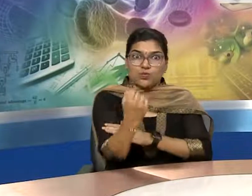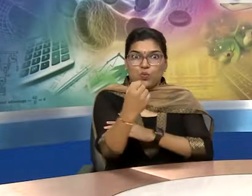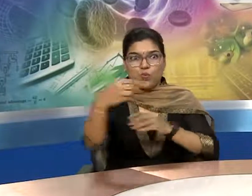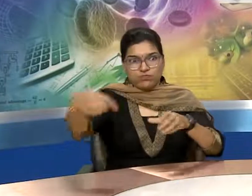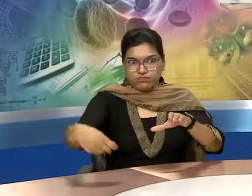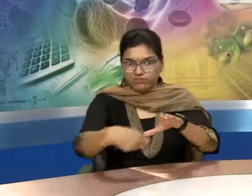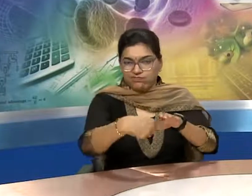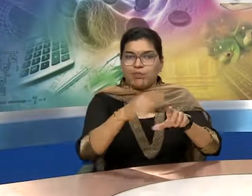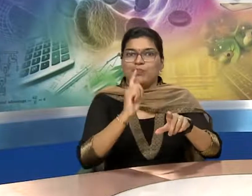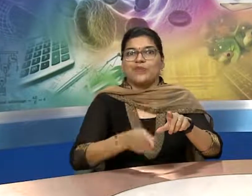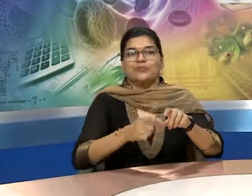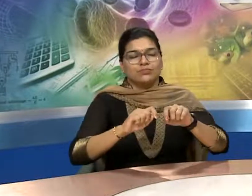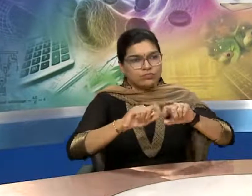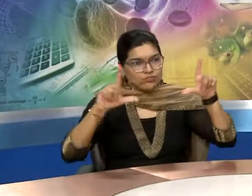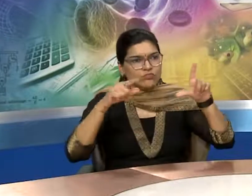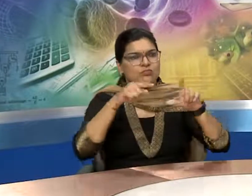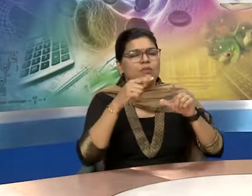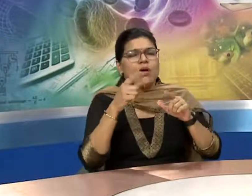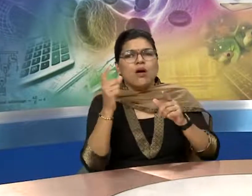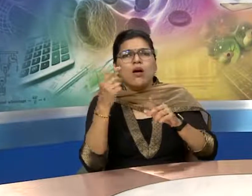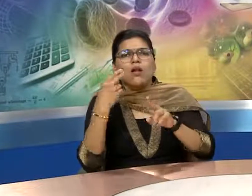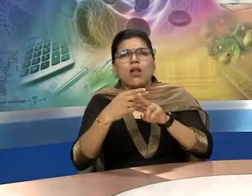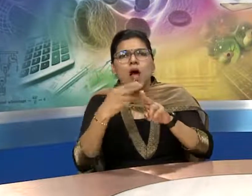different types of communication purposes.